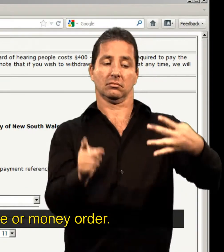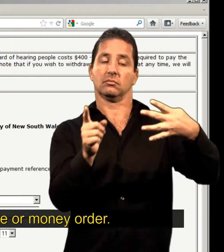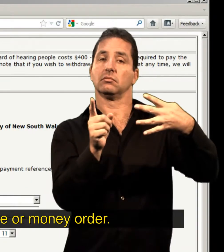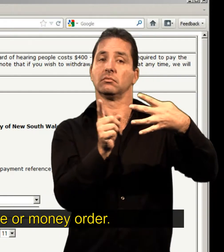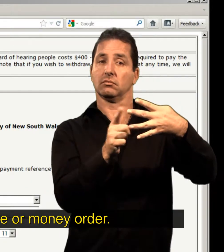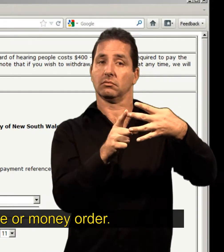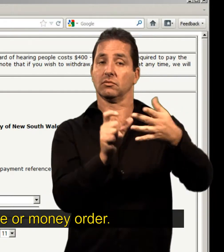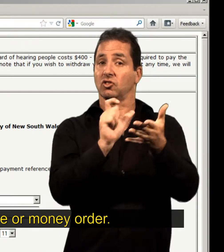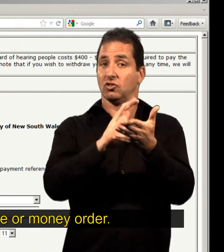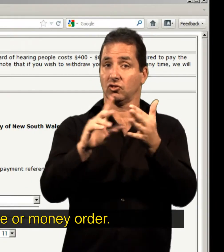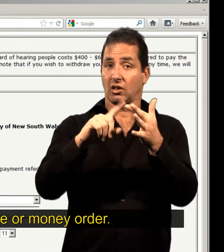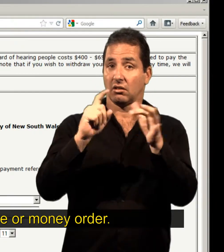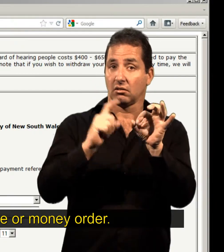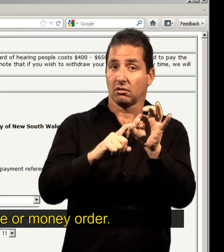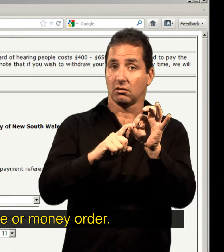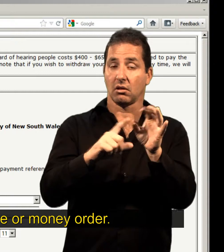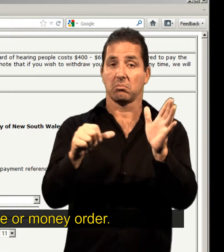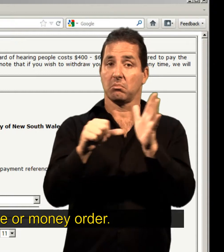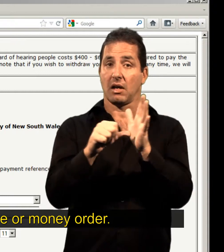Pay by cheque or money order.